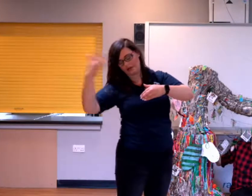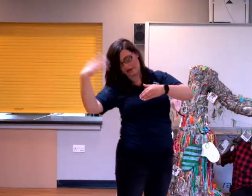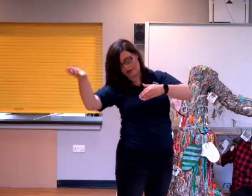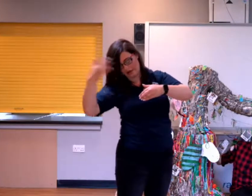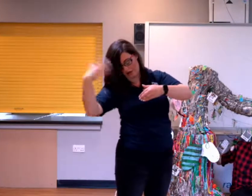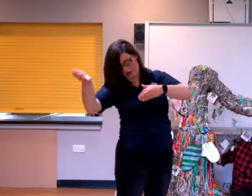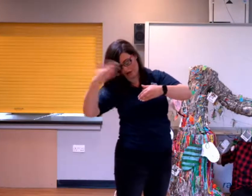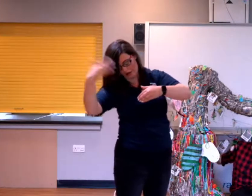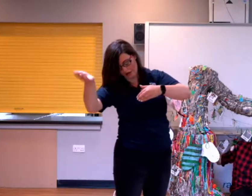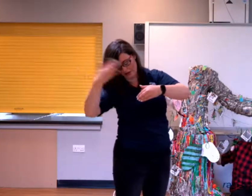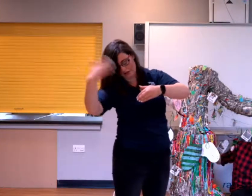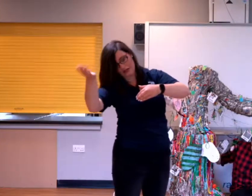It's really hot.